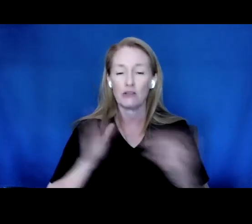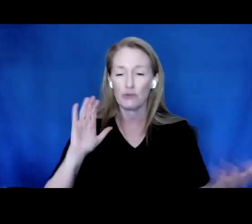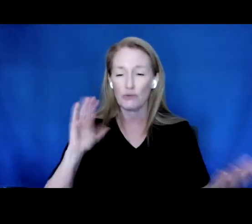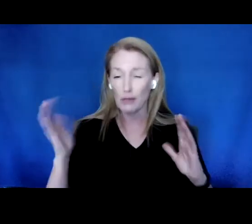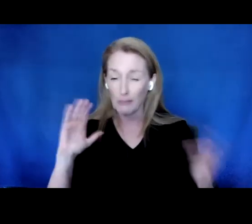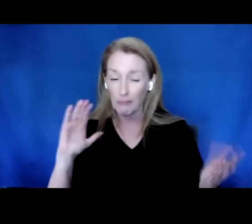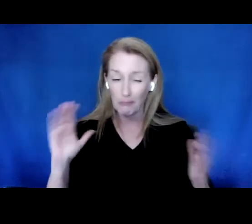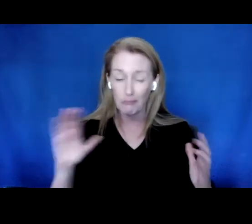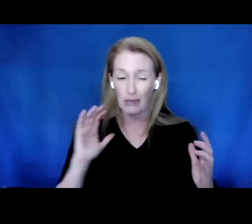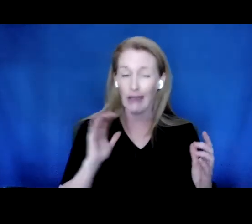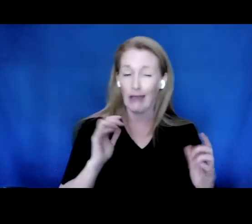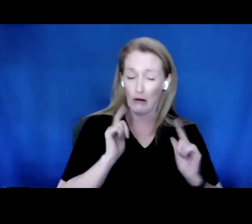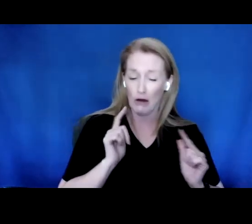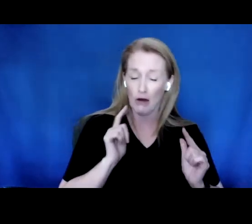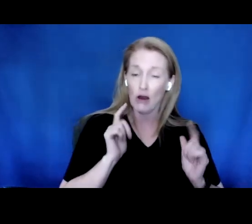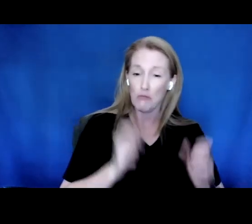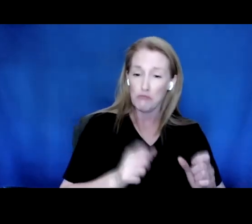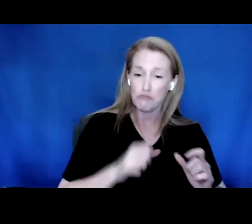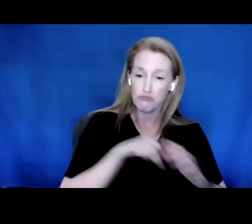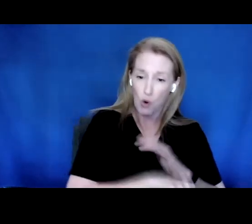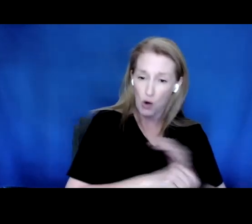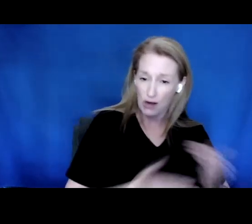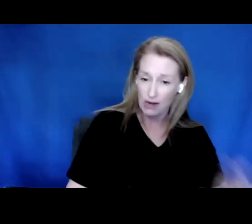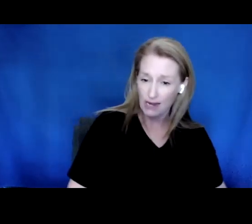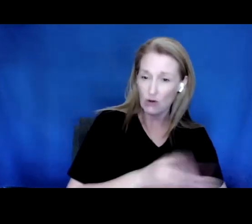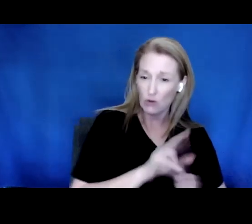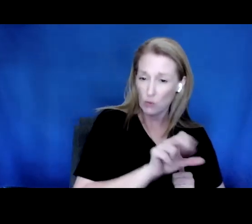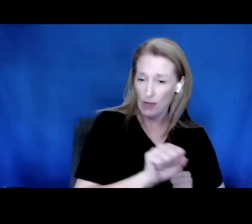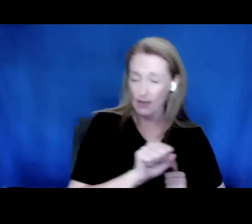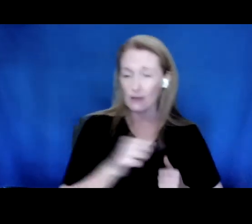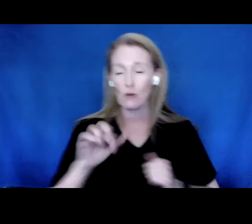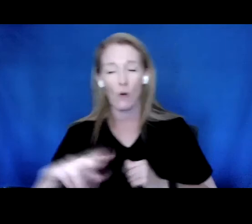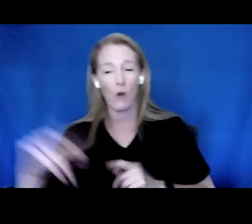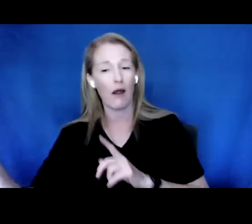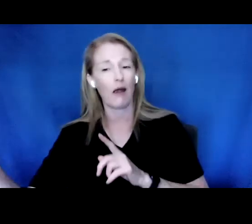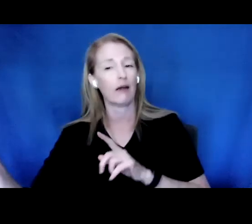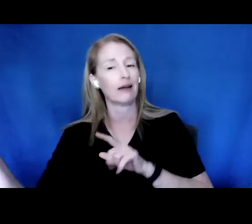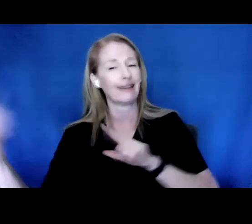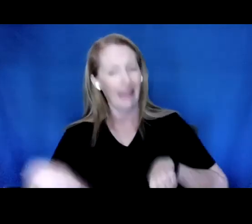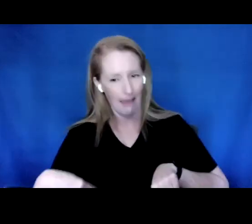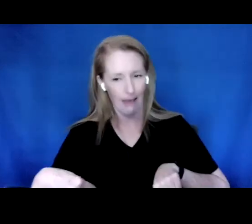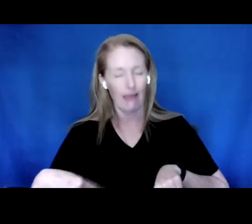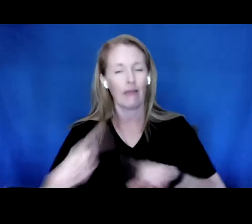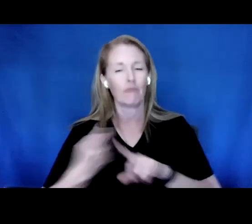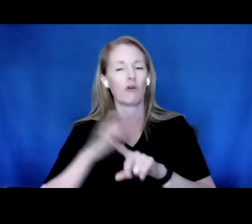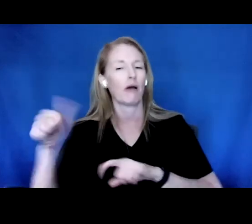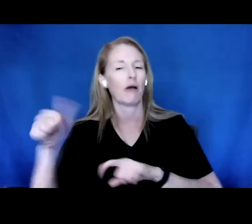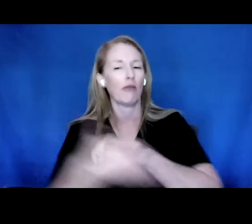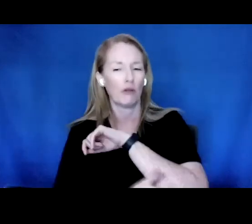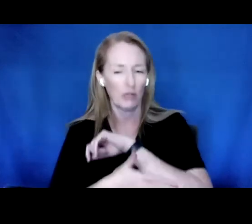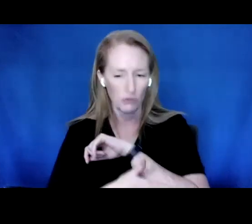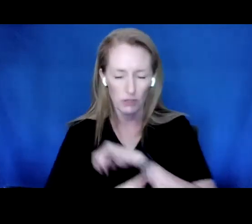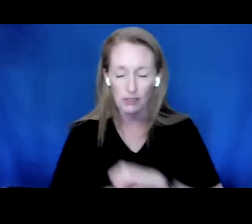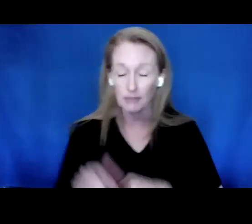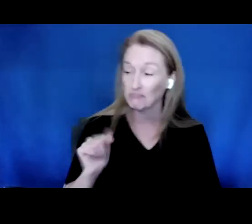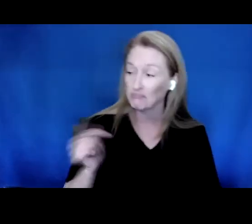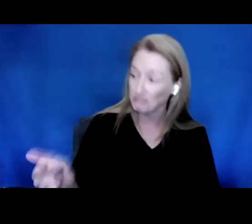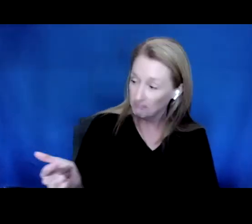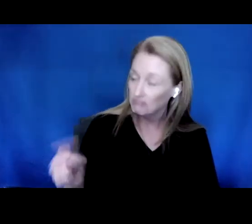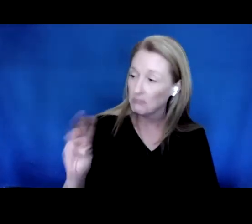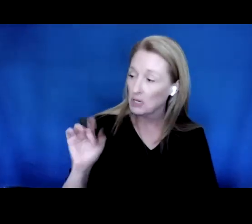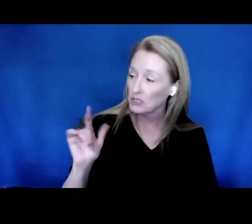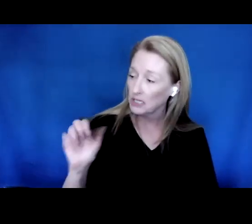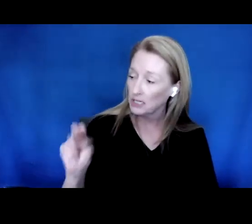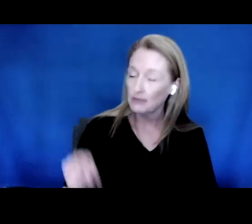here. And Martine, I'll kick it to you. Great. So I think you summarized that very well. I mean, refugee status